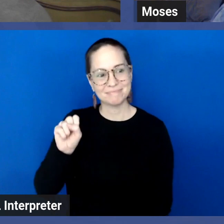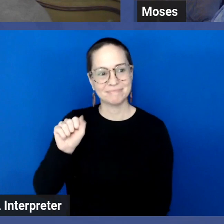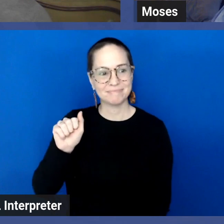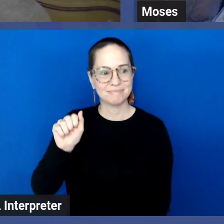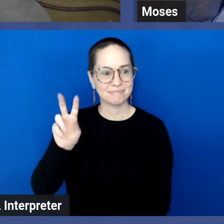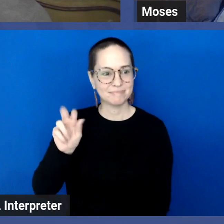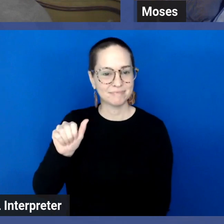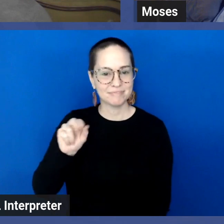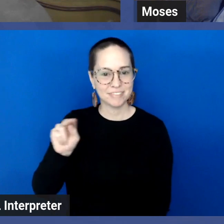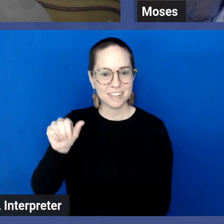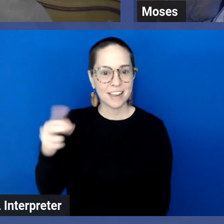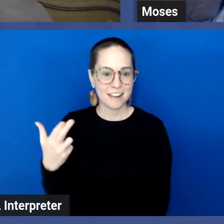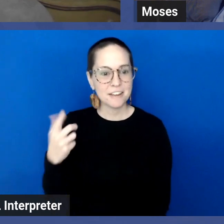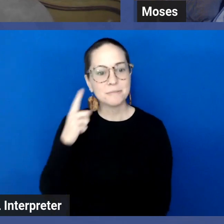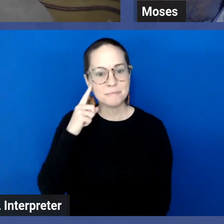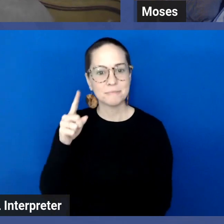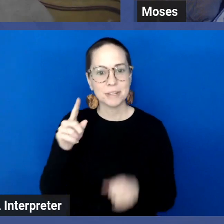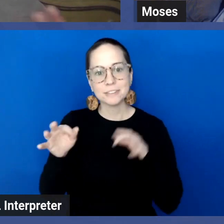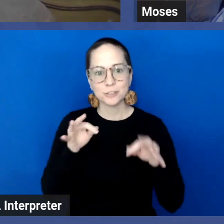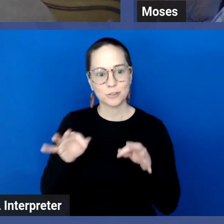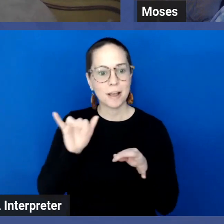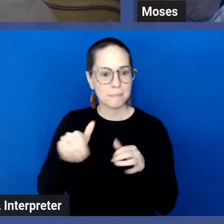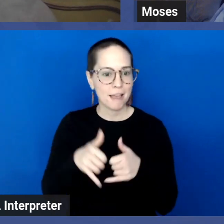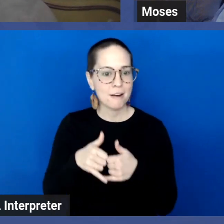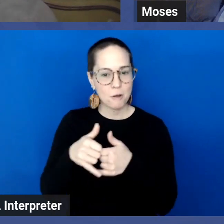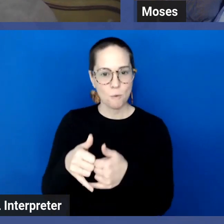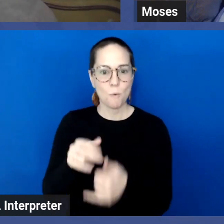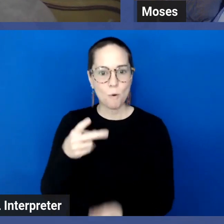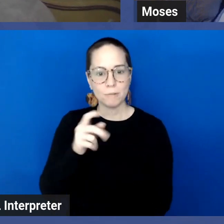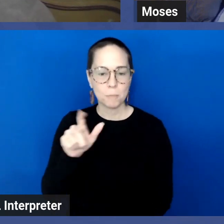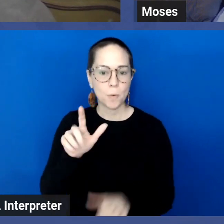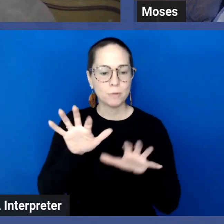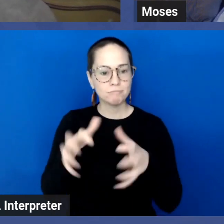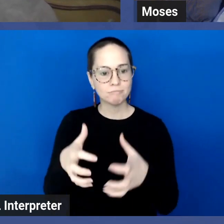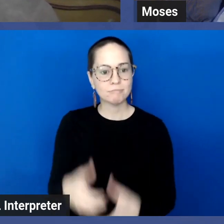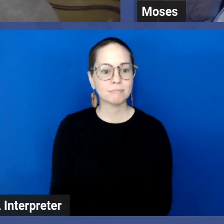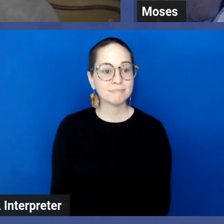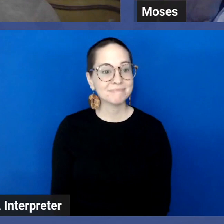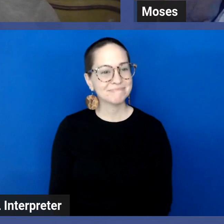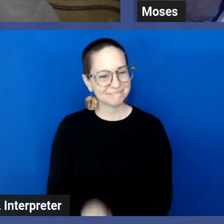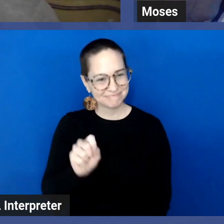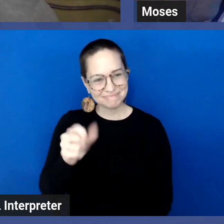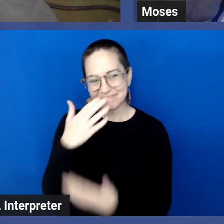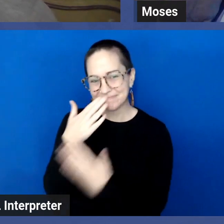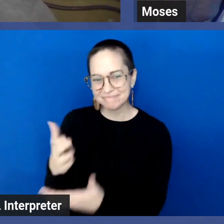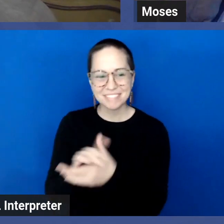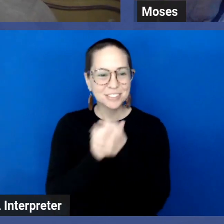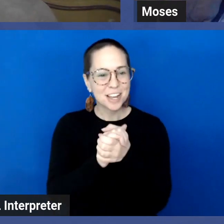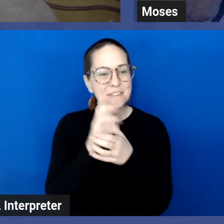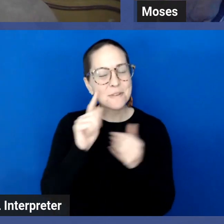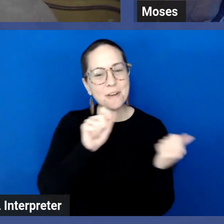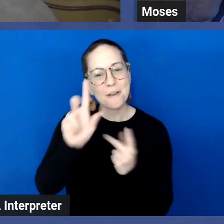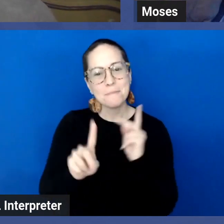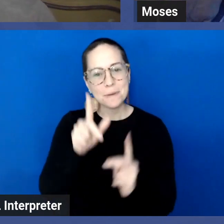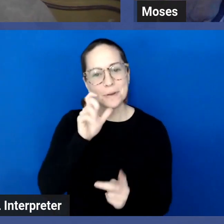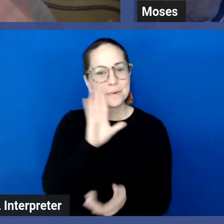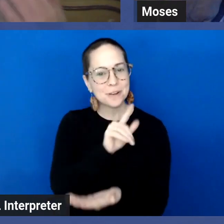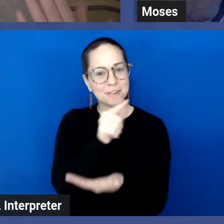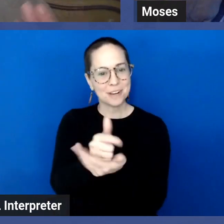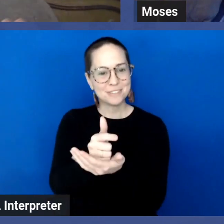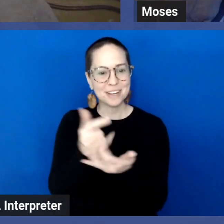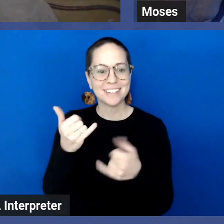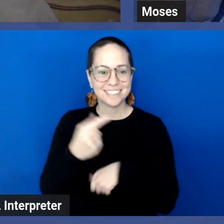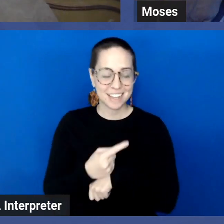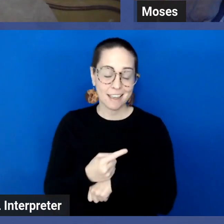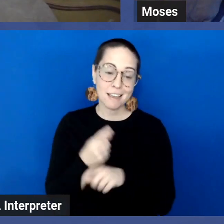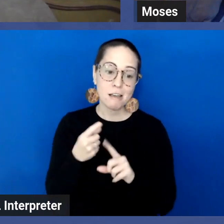describe the awards pool. Right. Thanks, Moses. So congratulations to all the graduates. The point